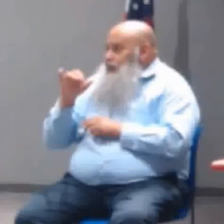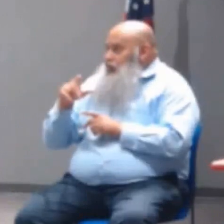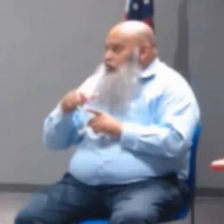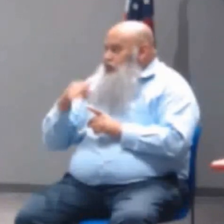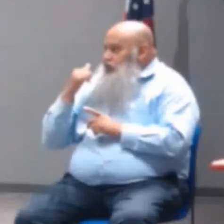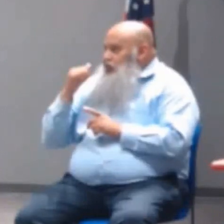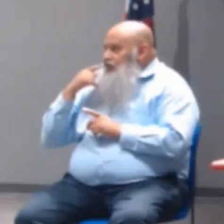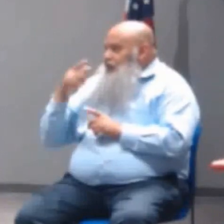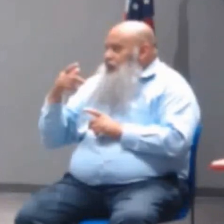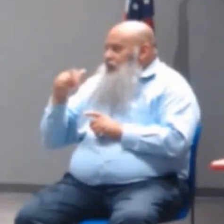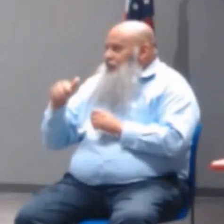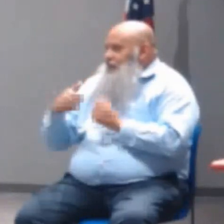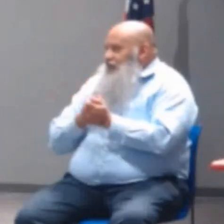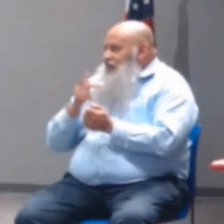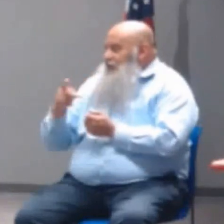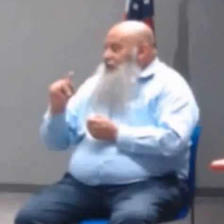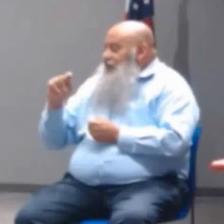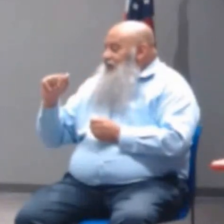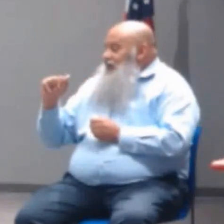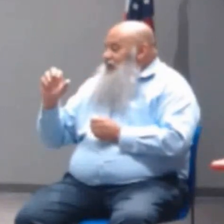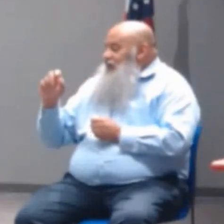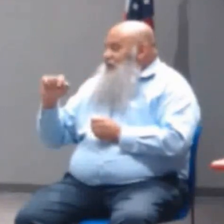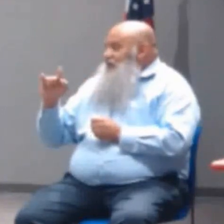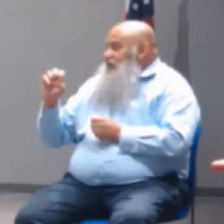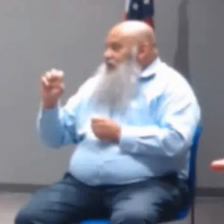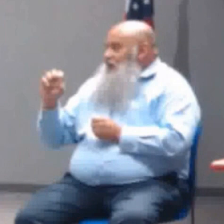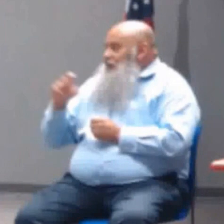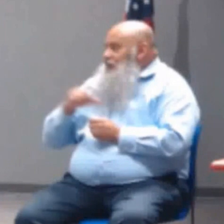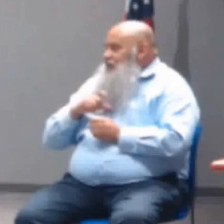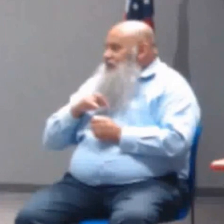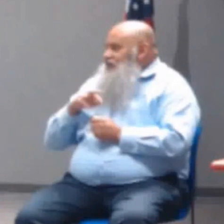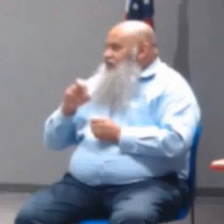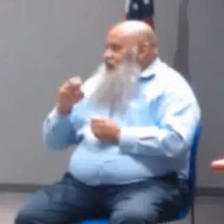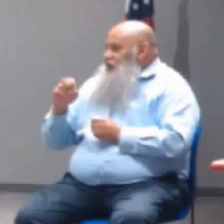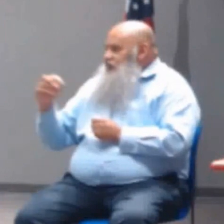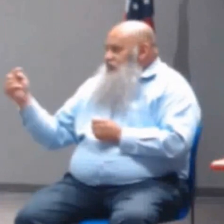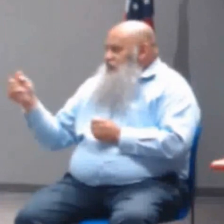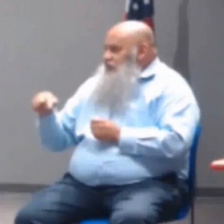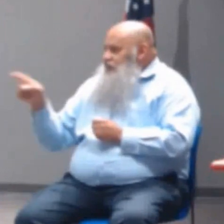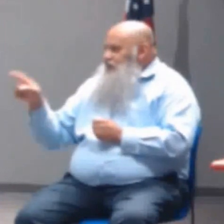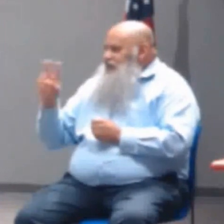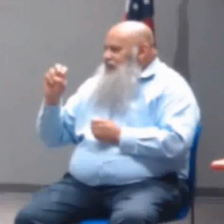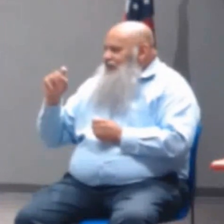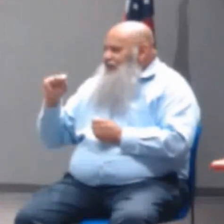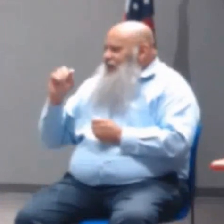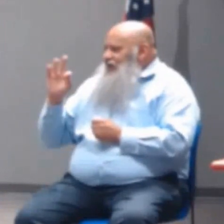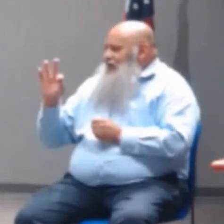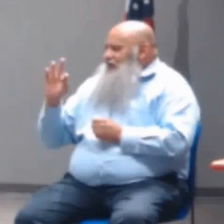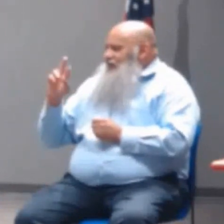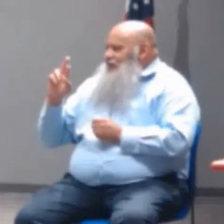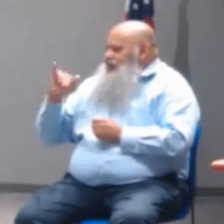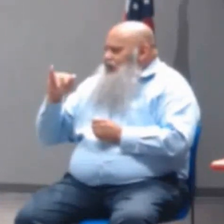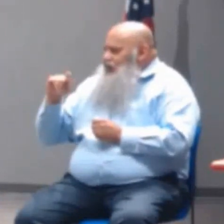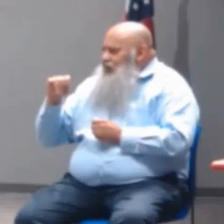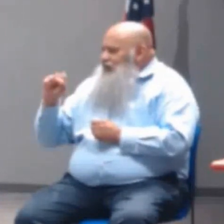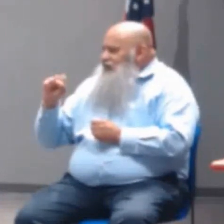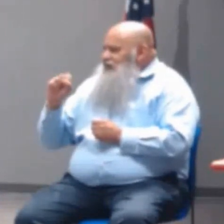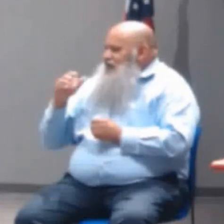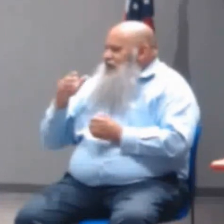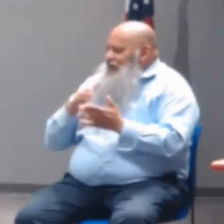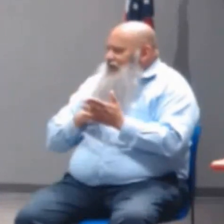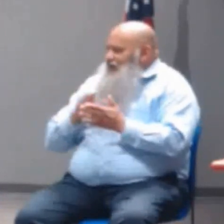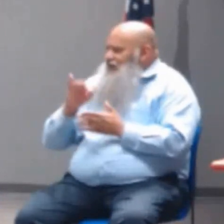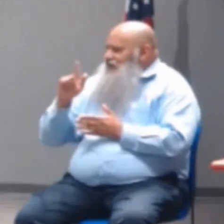And the dreaded tactical police force arrived. They were hardened veterans of bloody riots, anti-Civil